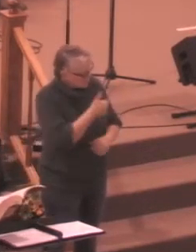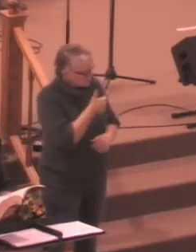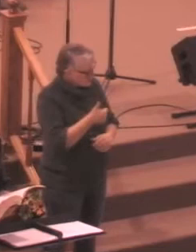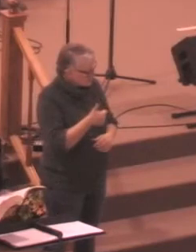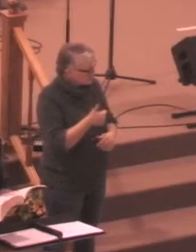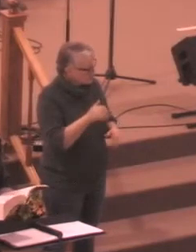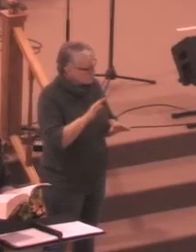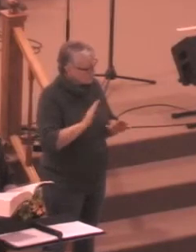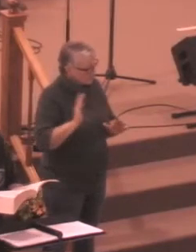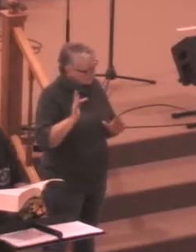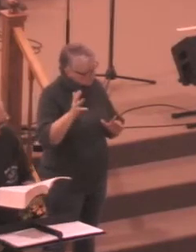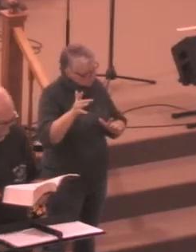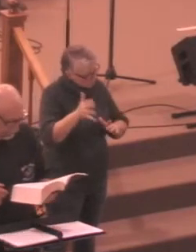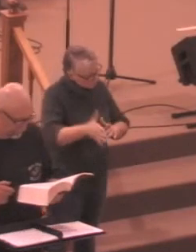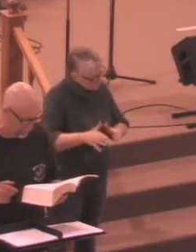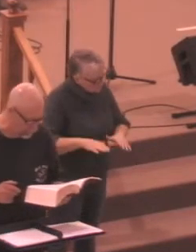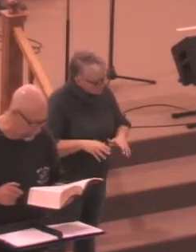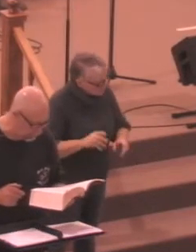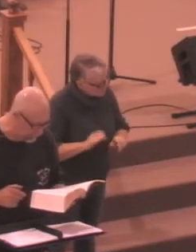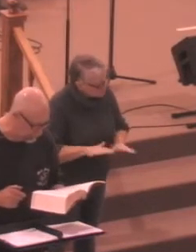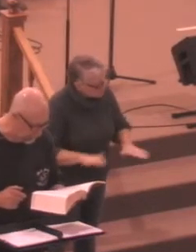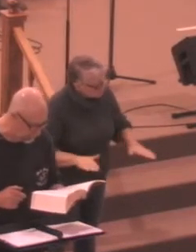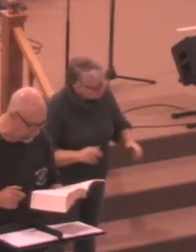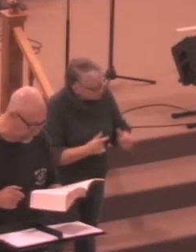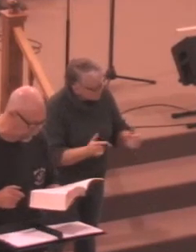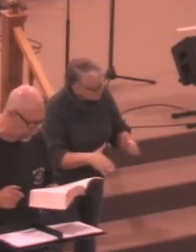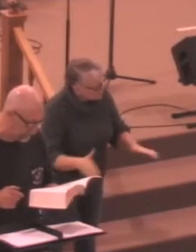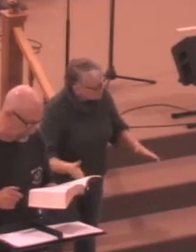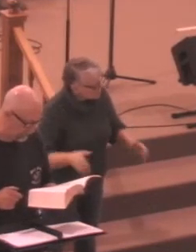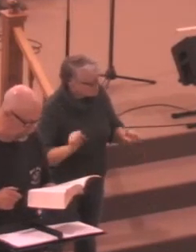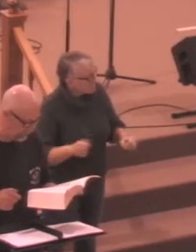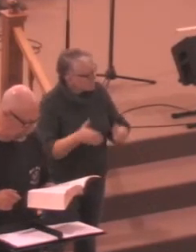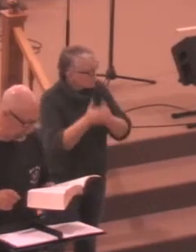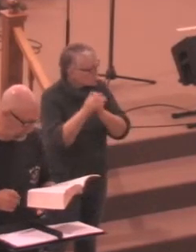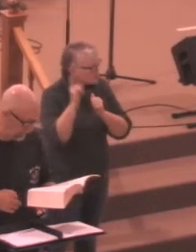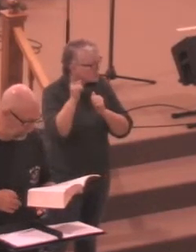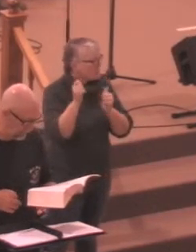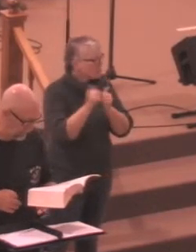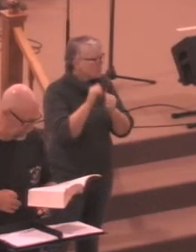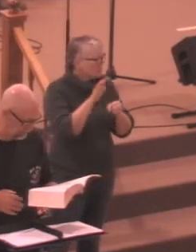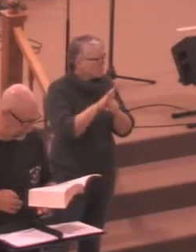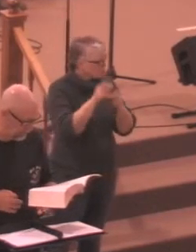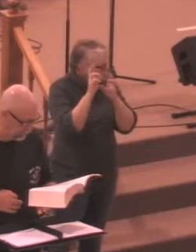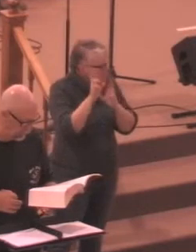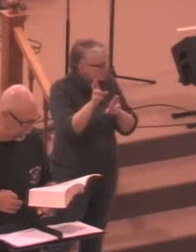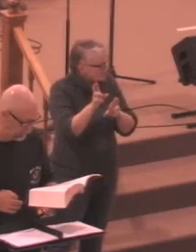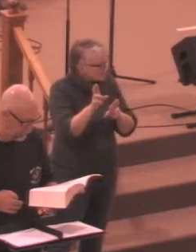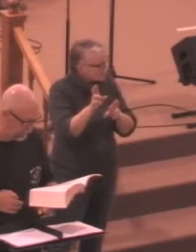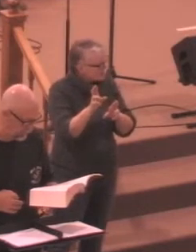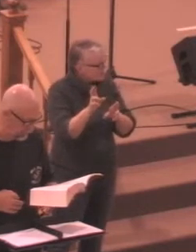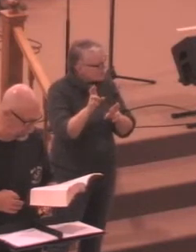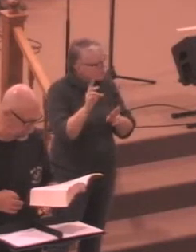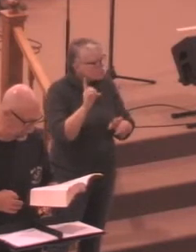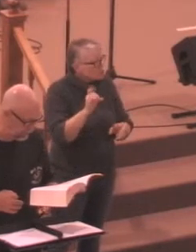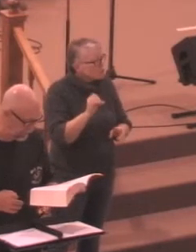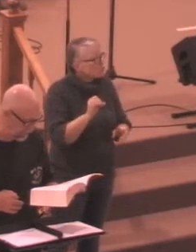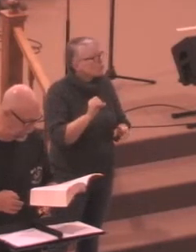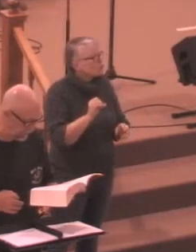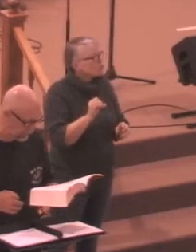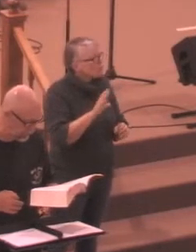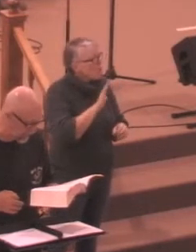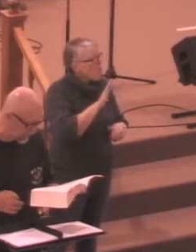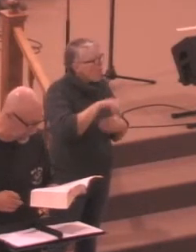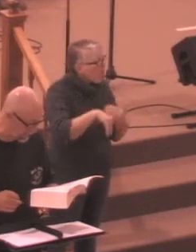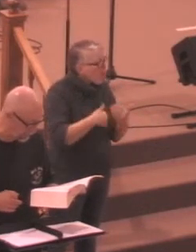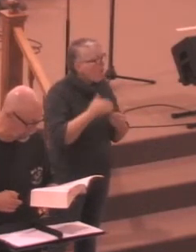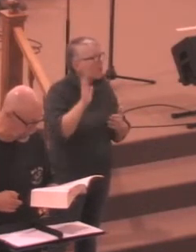and worship the Lord your God with awe-filled reverence and profound respect, to keep and actively do all his statutes and his